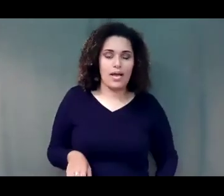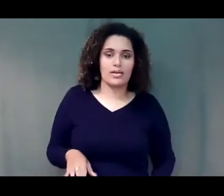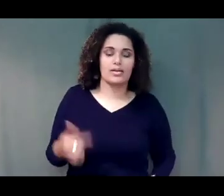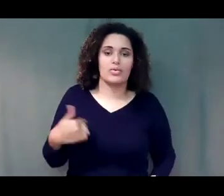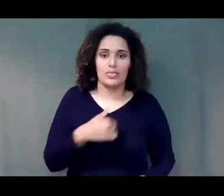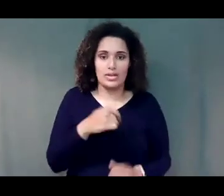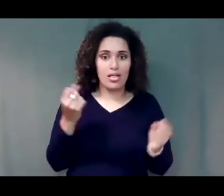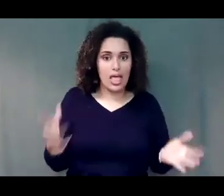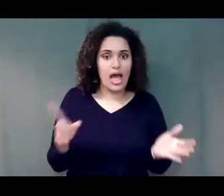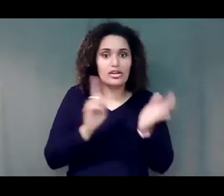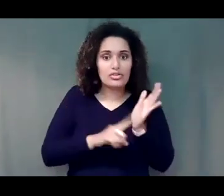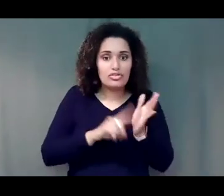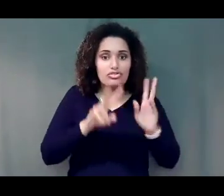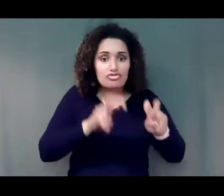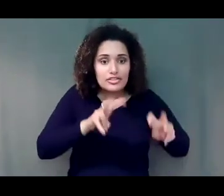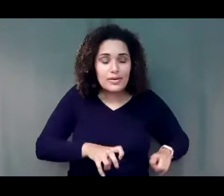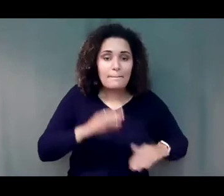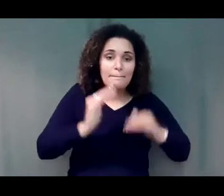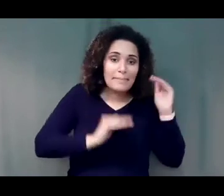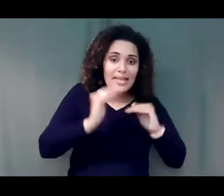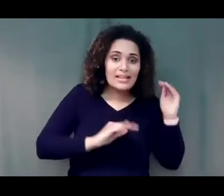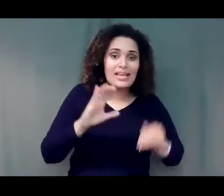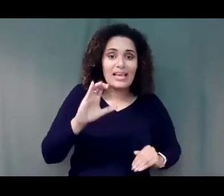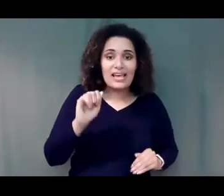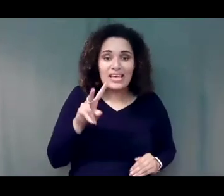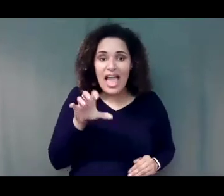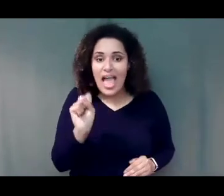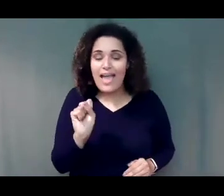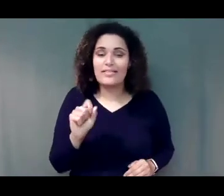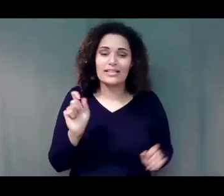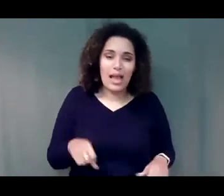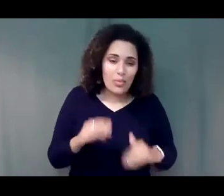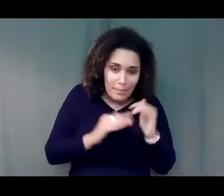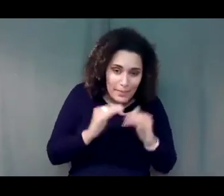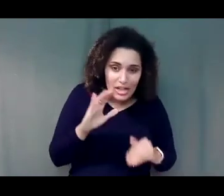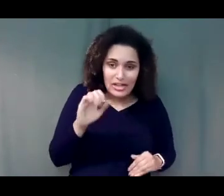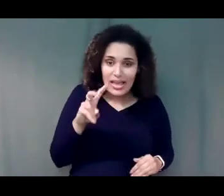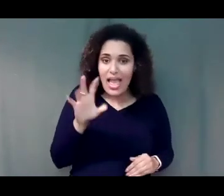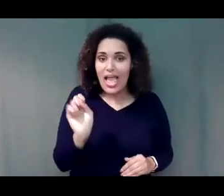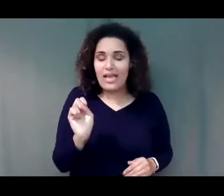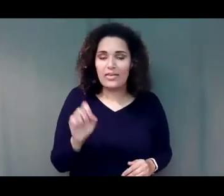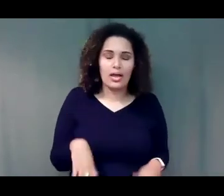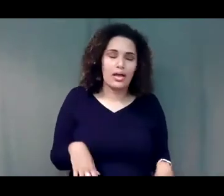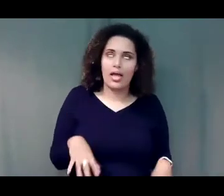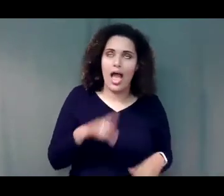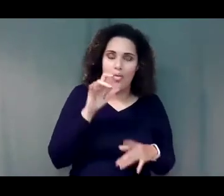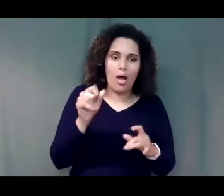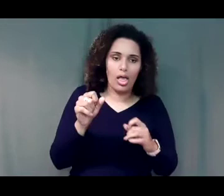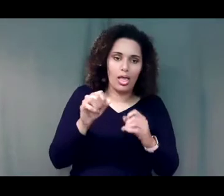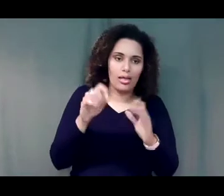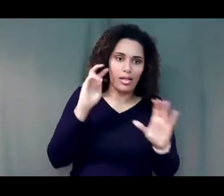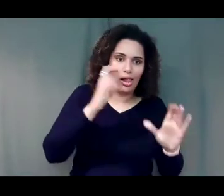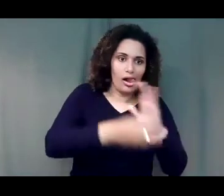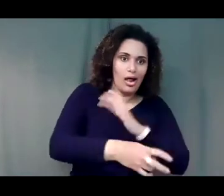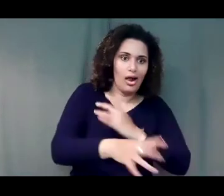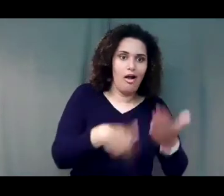of research into building caves, and could we build the cave, and could we use air, whatever. I won't get into